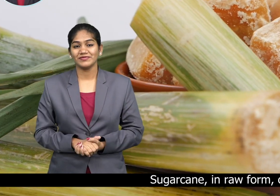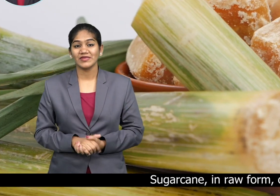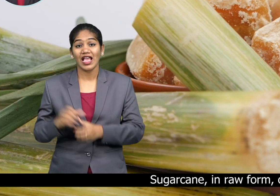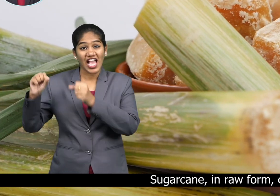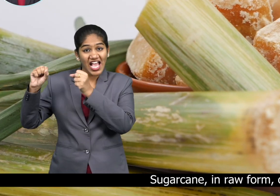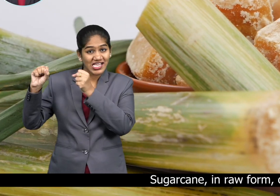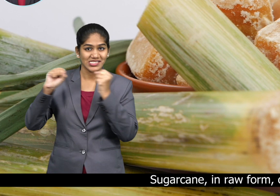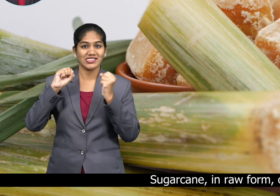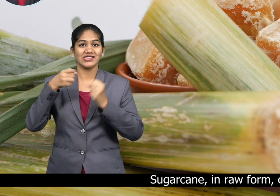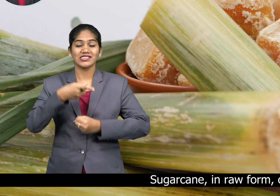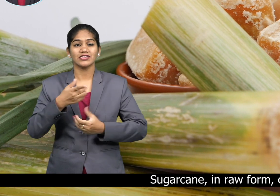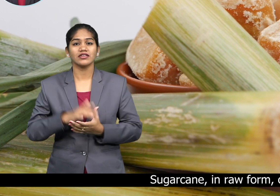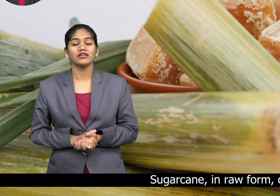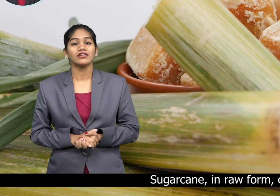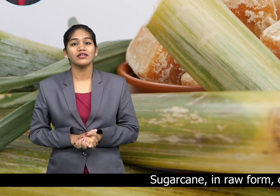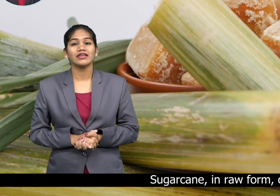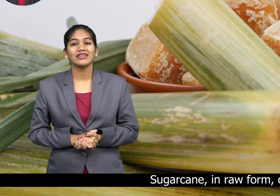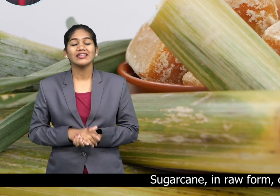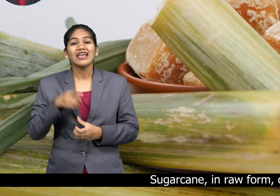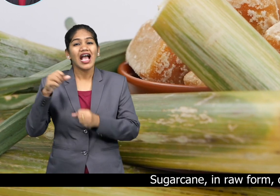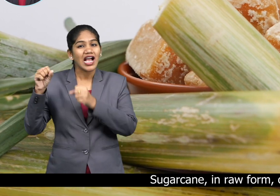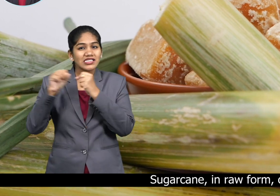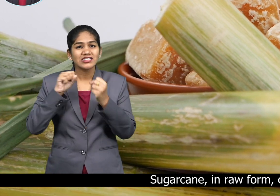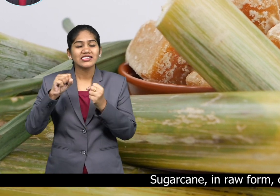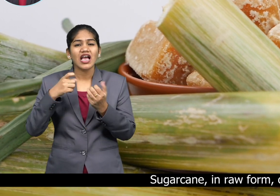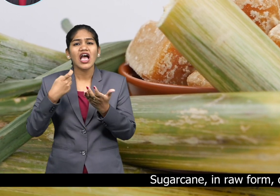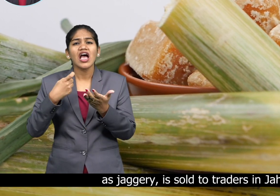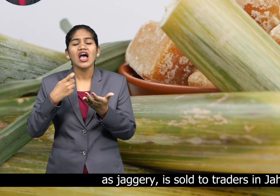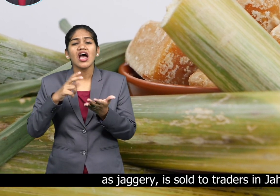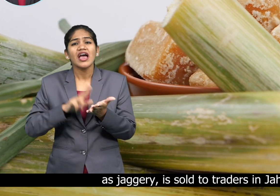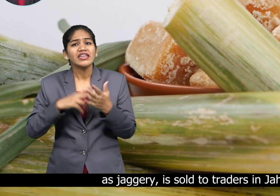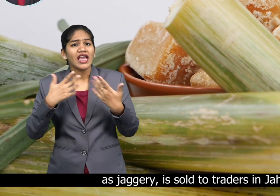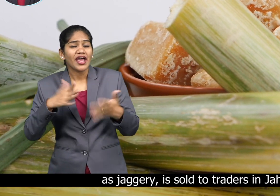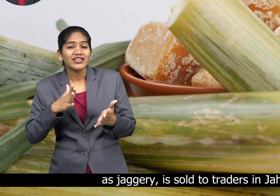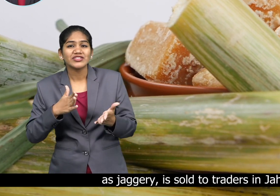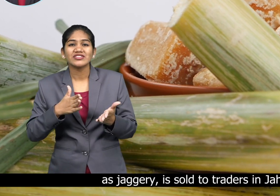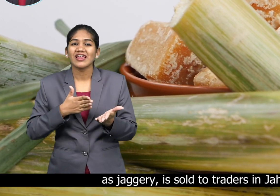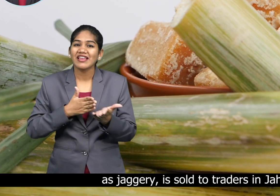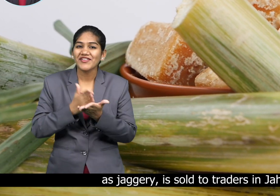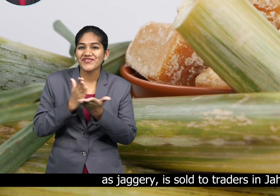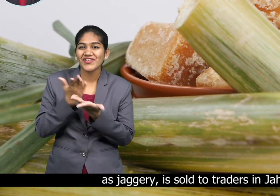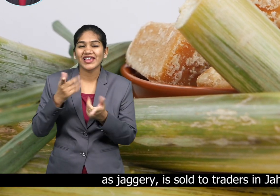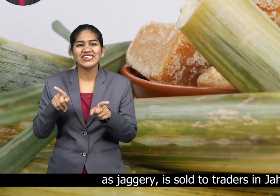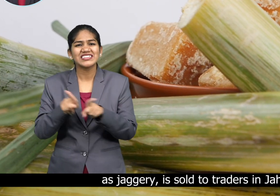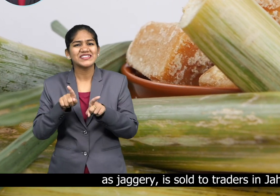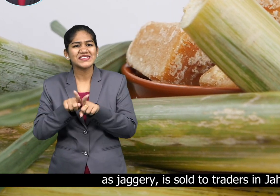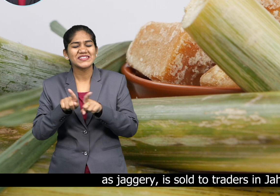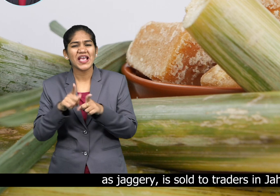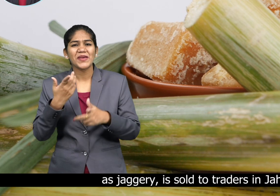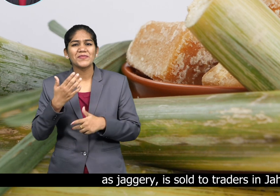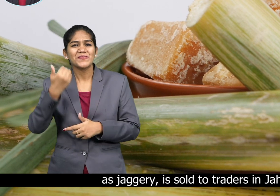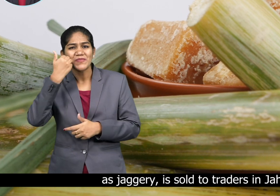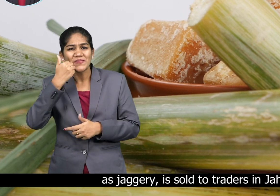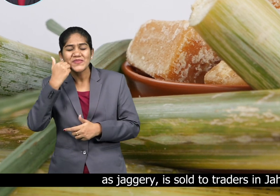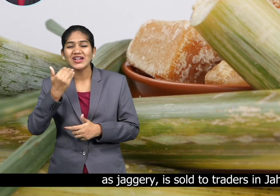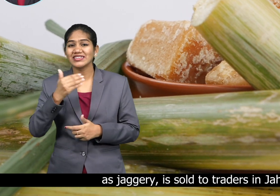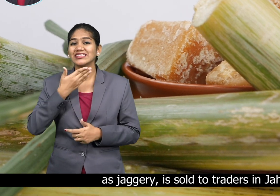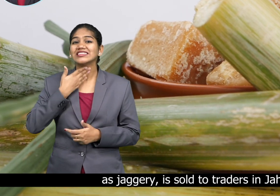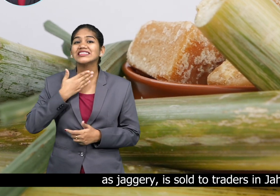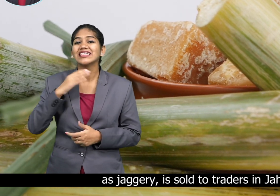Sugarcane, in raw form or as jaggery, is sold to traders in